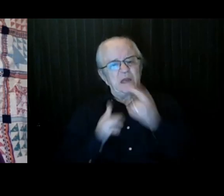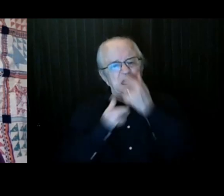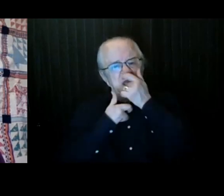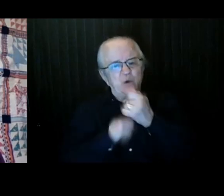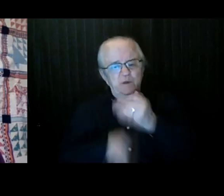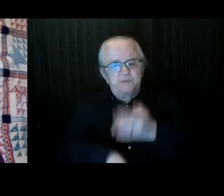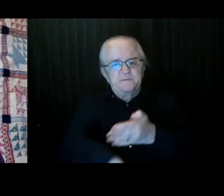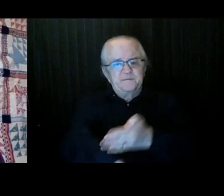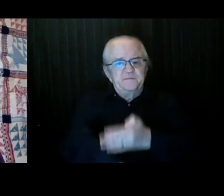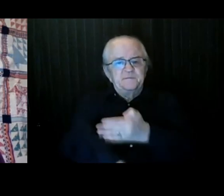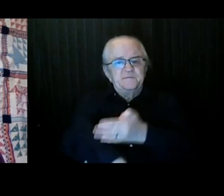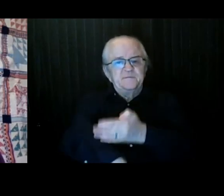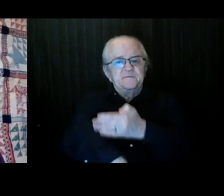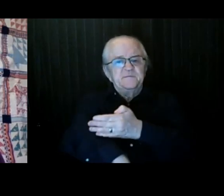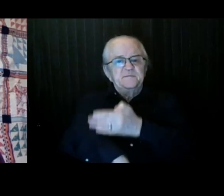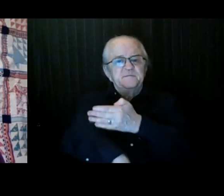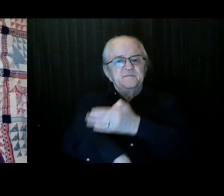better.